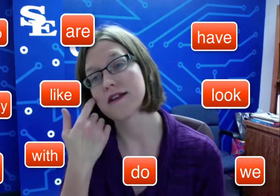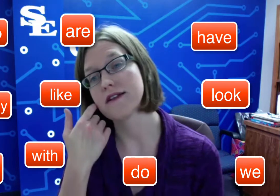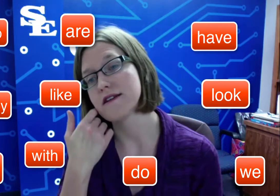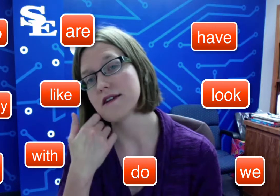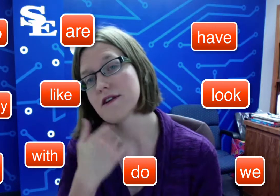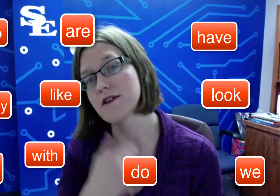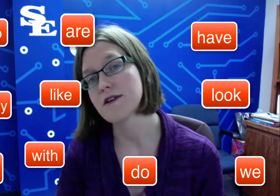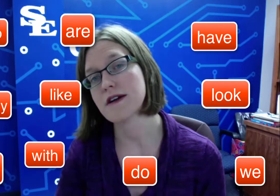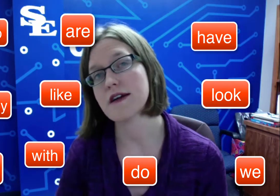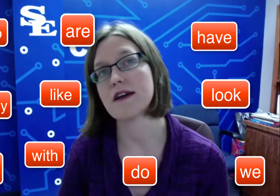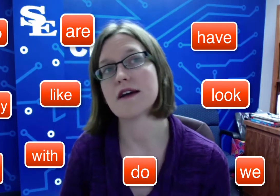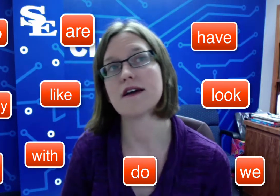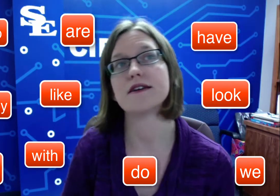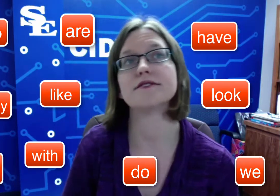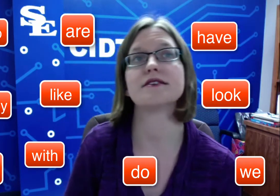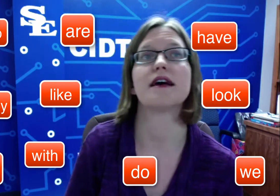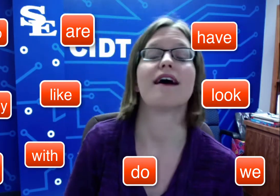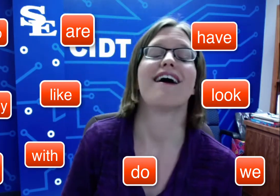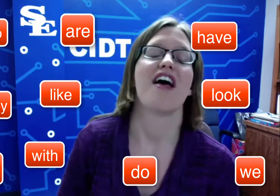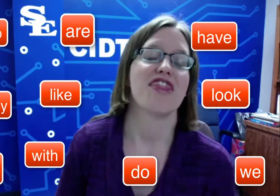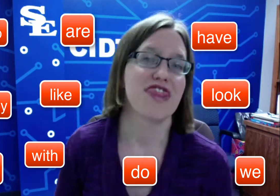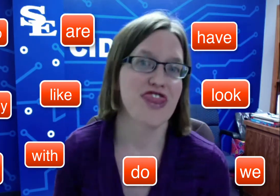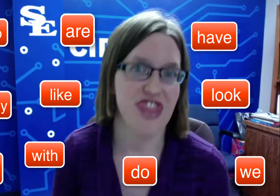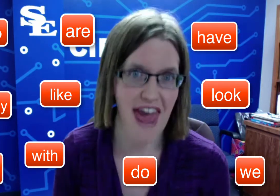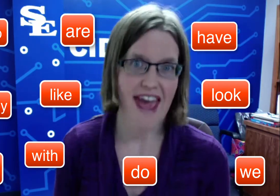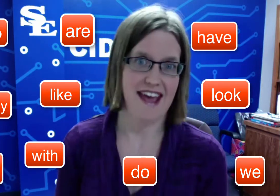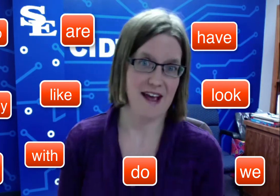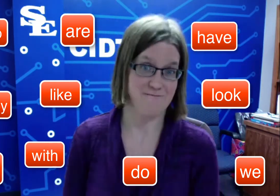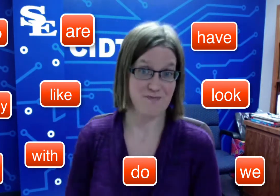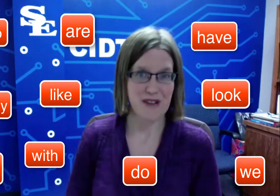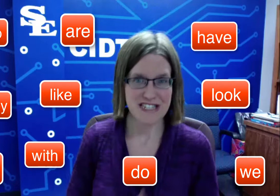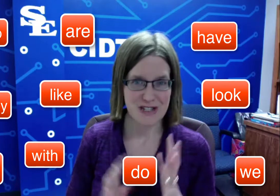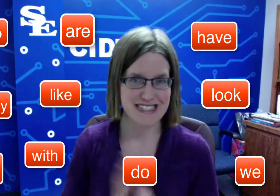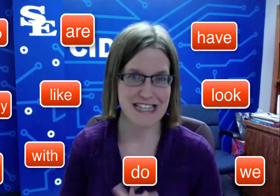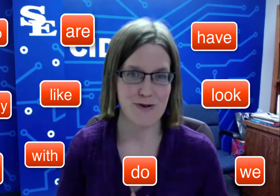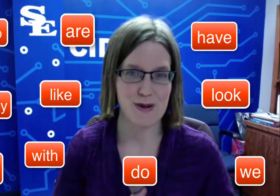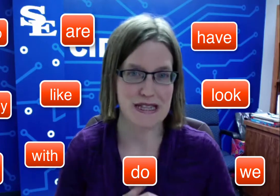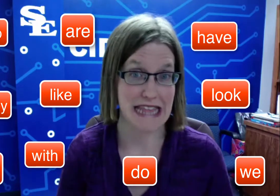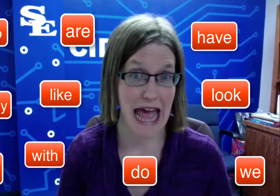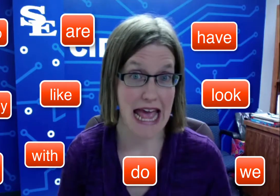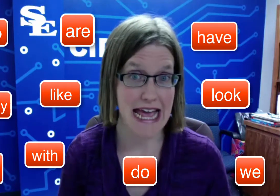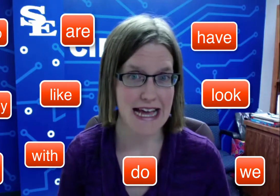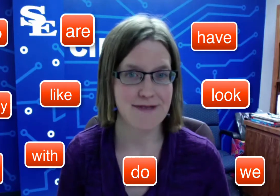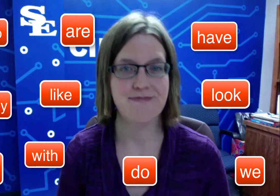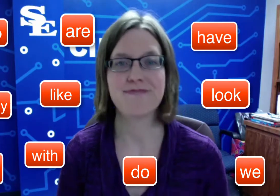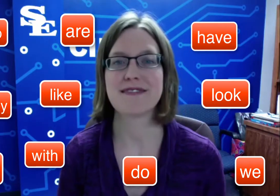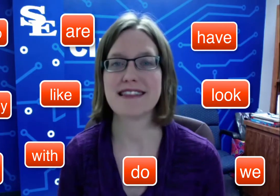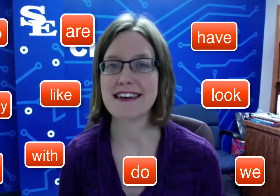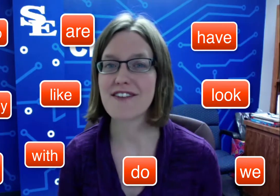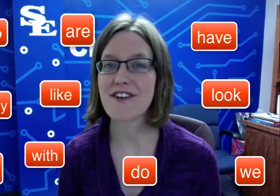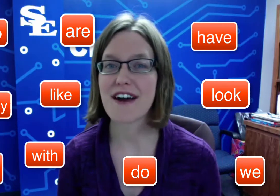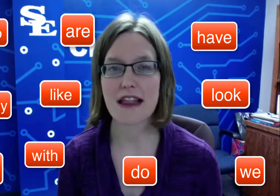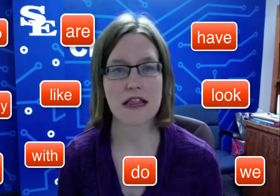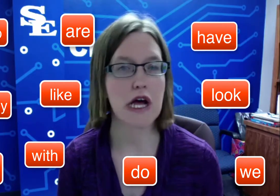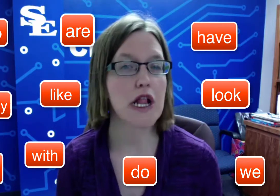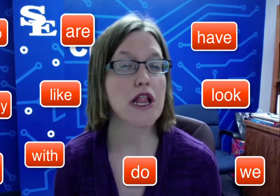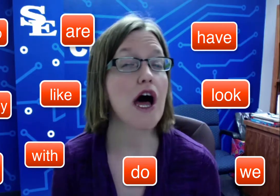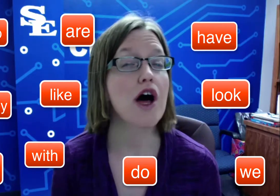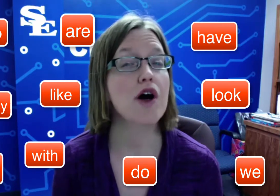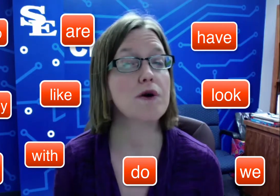do is they. Do you see the word they? Look for it. Look